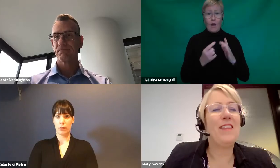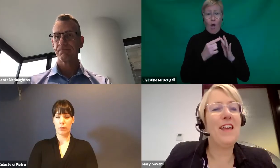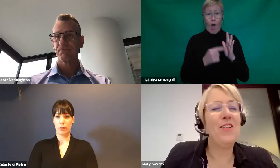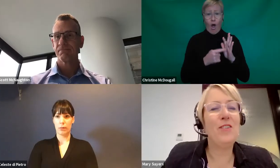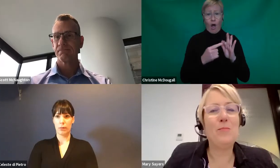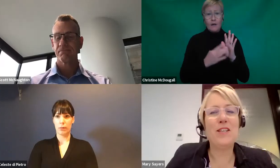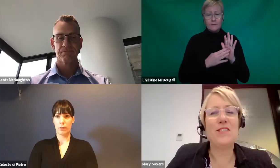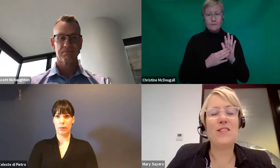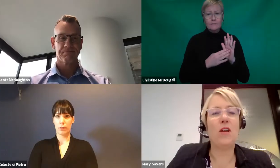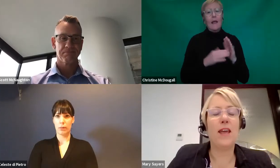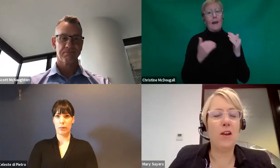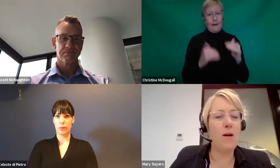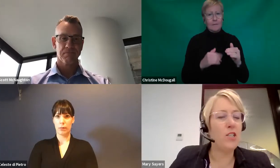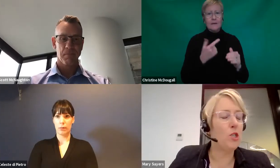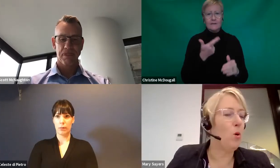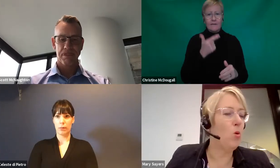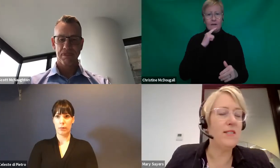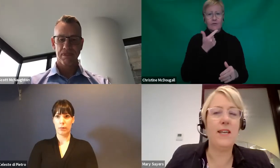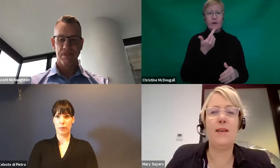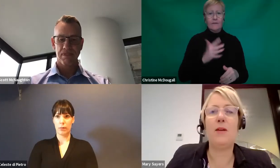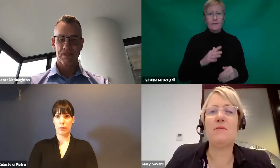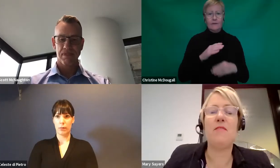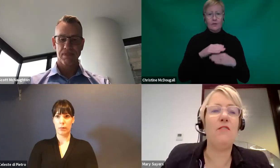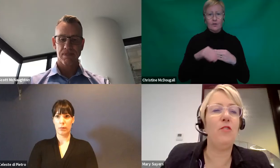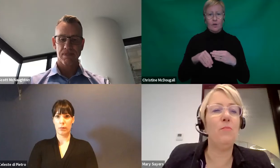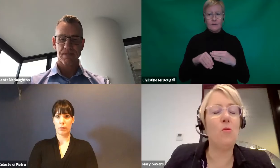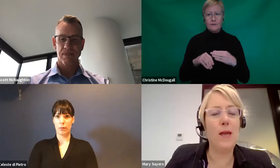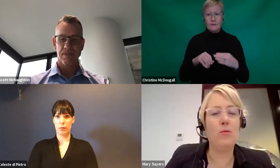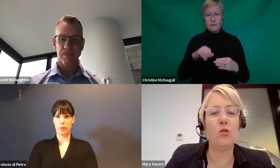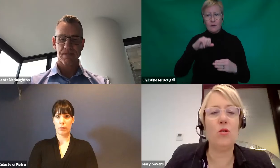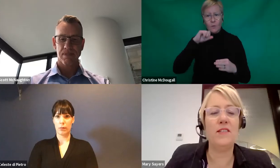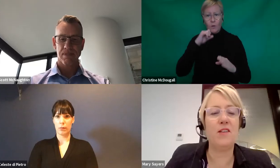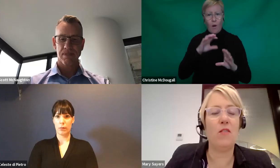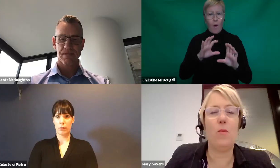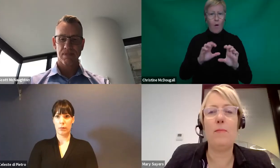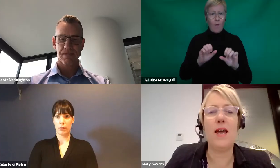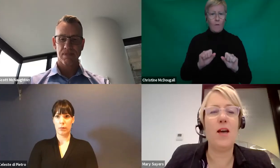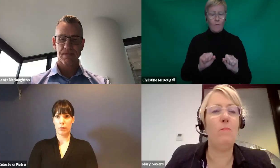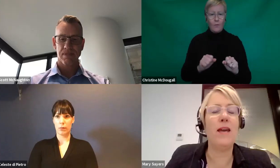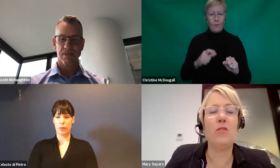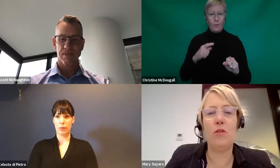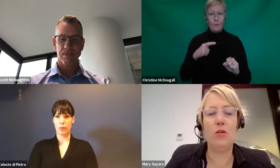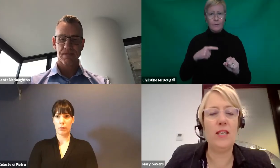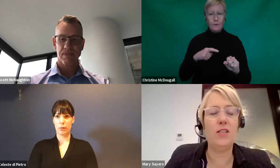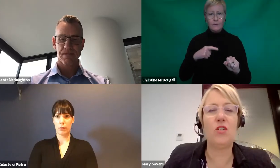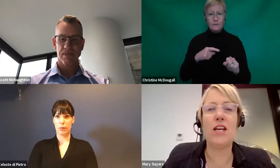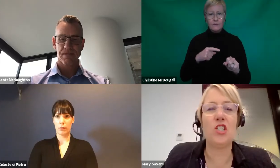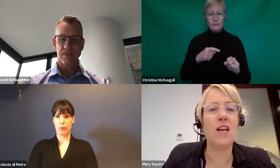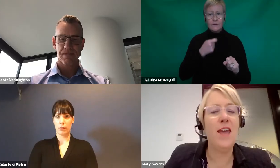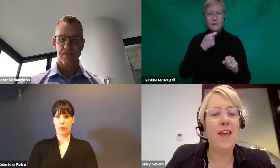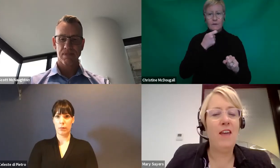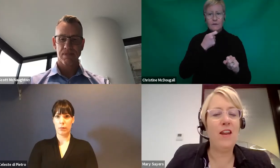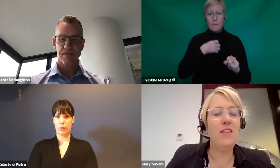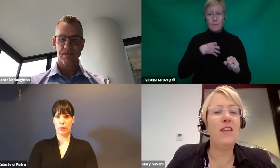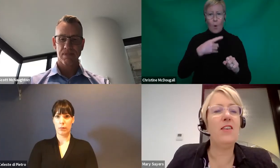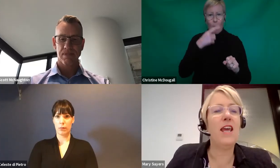Terrific. Thank you very much, Scott. And I might just pause here because we've had a few more people join us on the webinar who may not have heard the introduction.